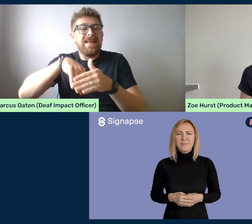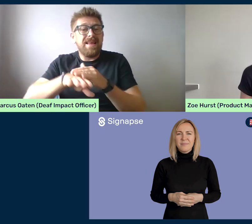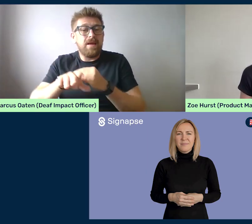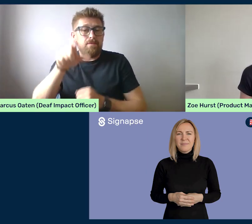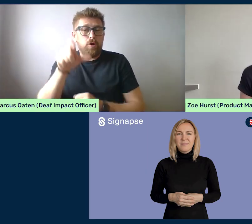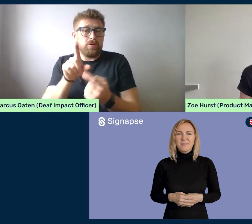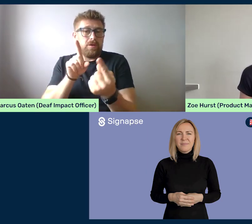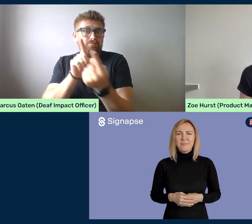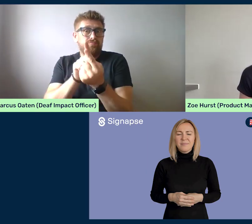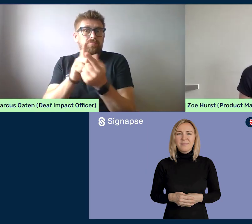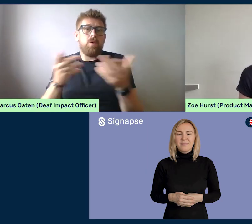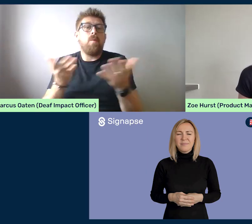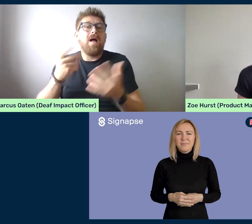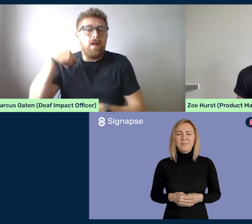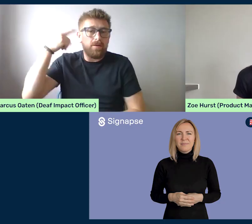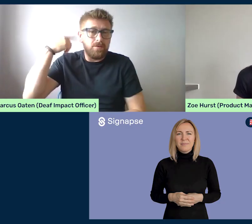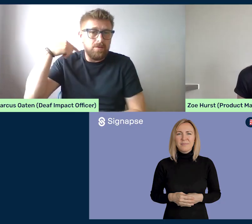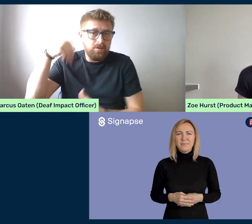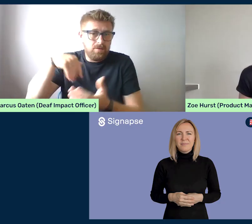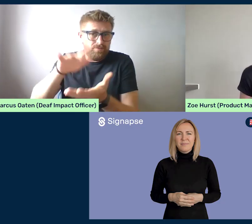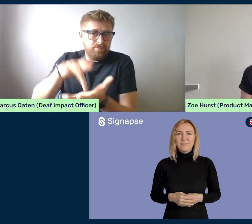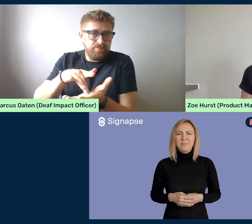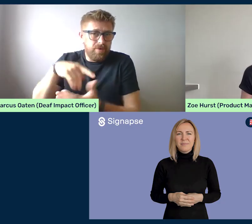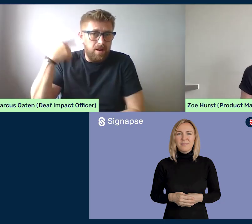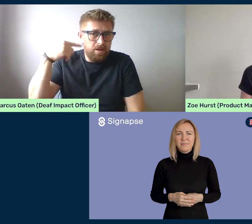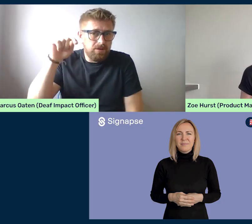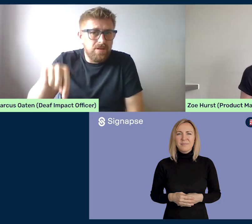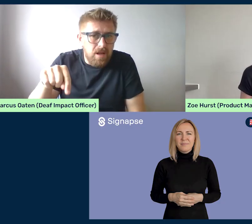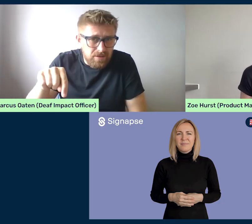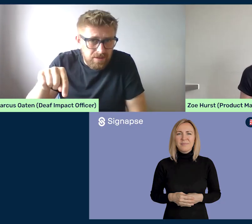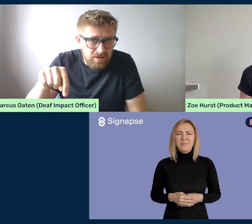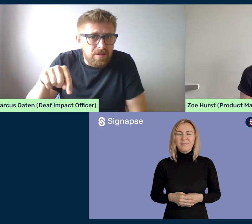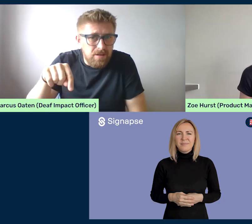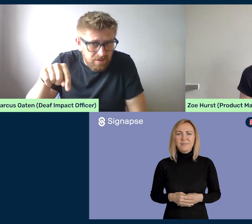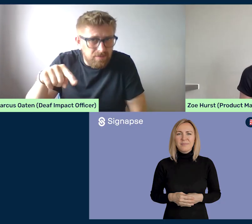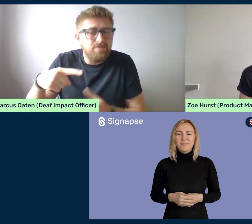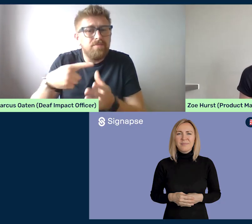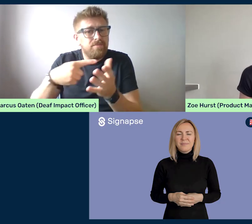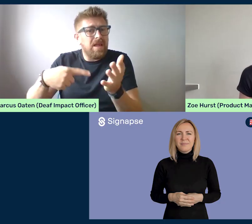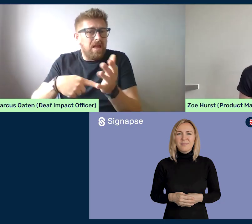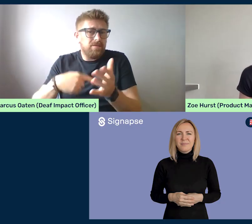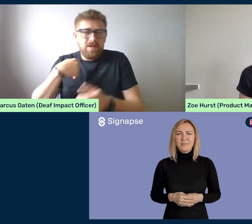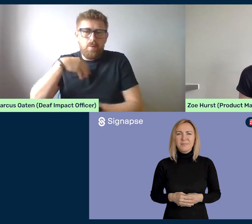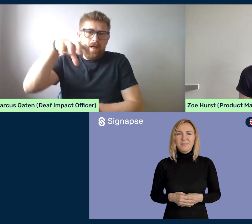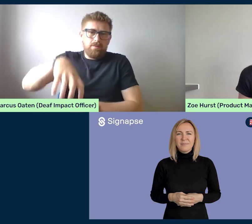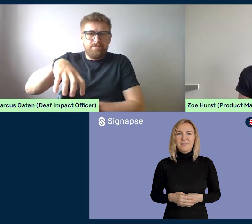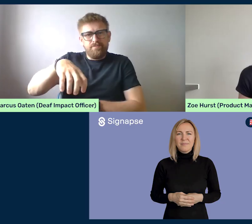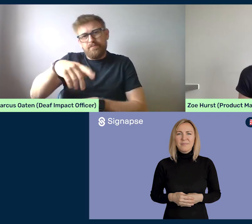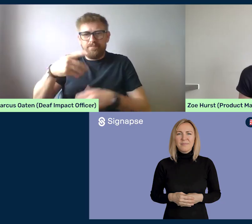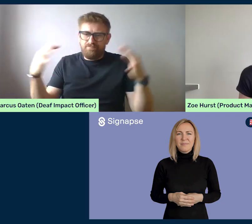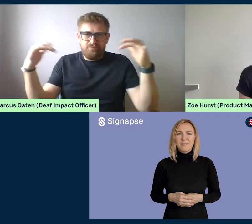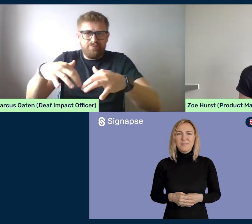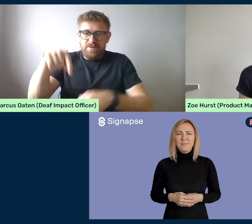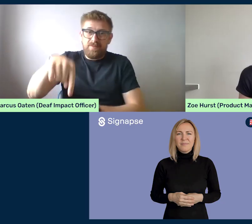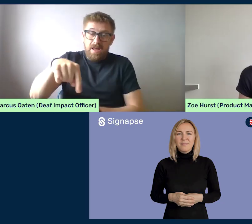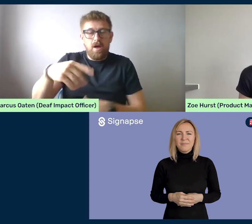And once you're invited, we will end up having an in-person meeting. I mean, it tends to be in London,